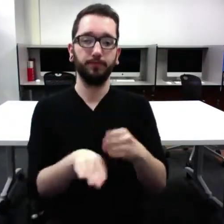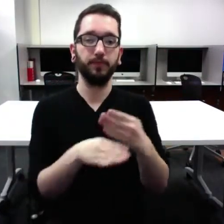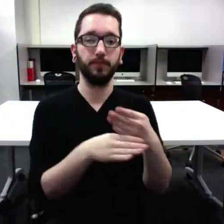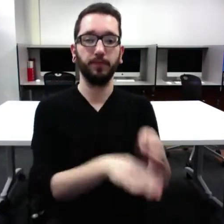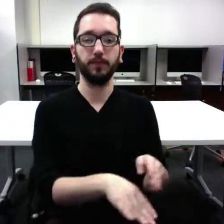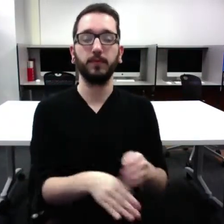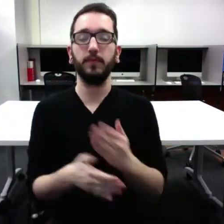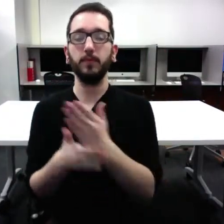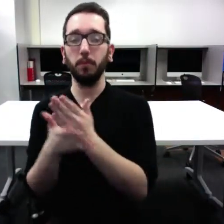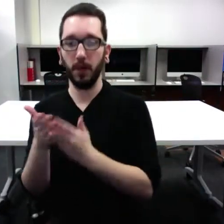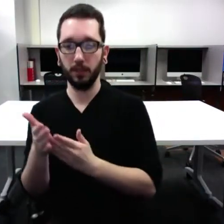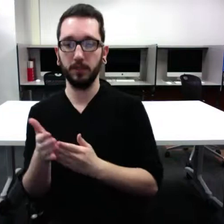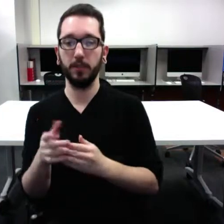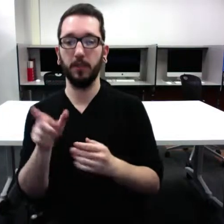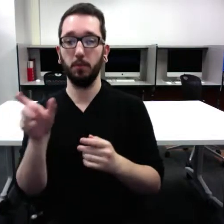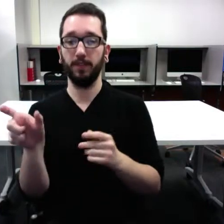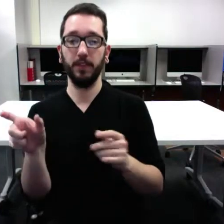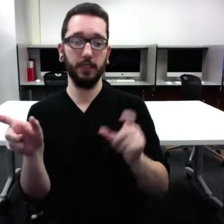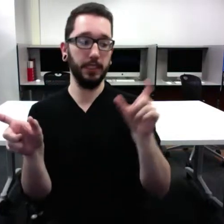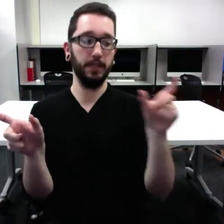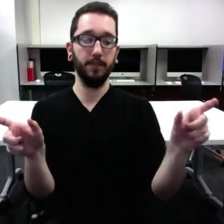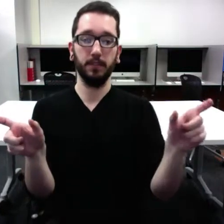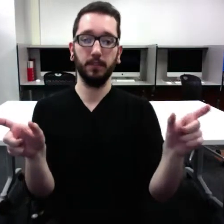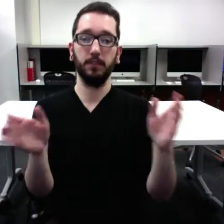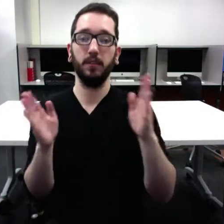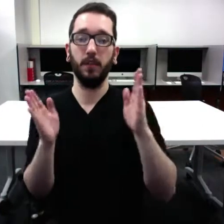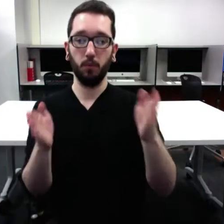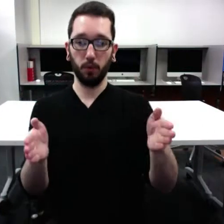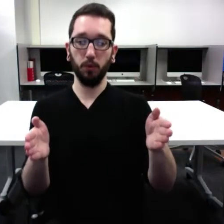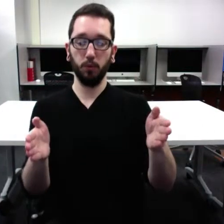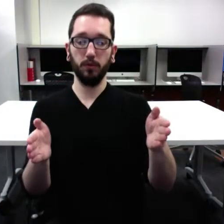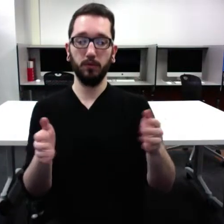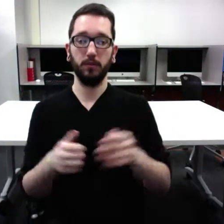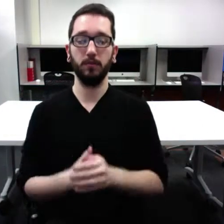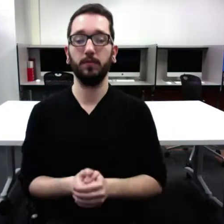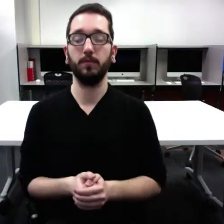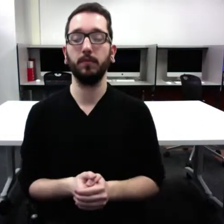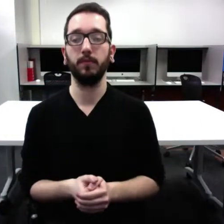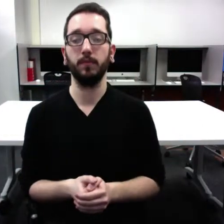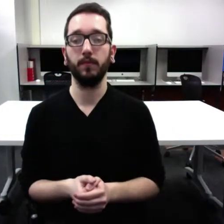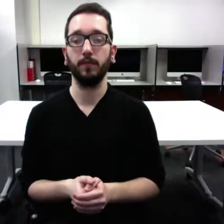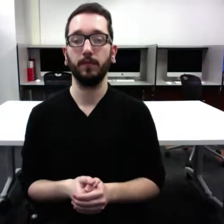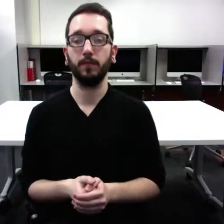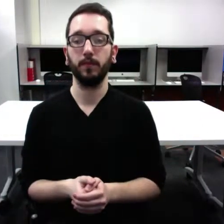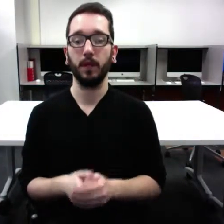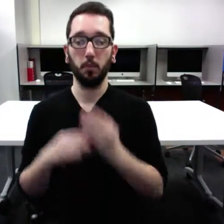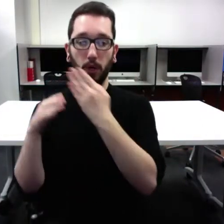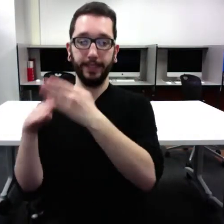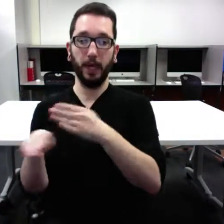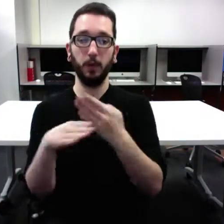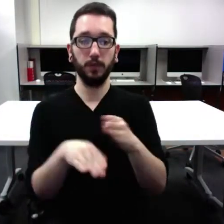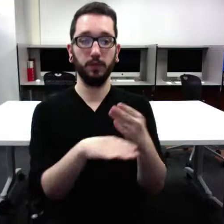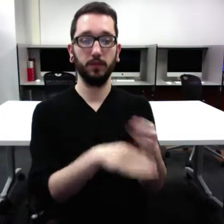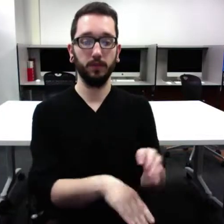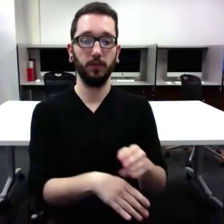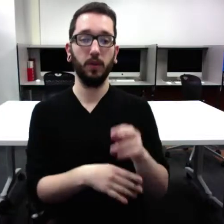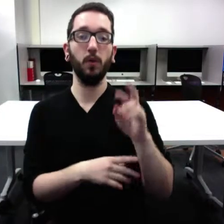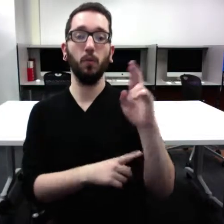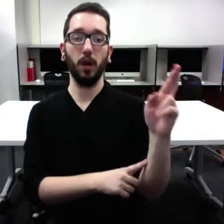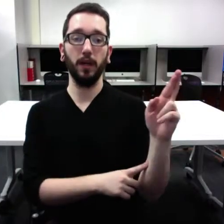These are prefixes, suffixes, and word roots. Here's the breakdown, beginning from the right and moving to the